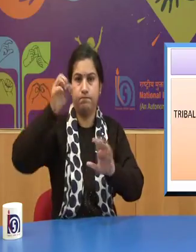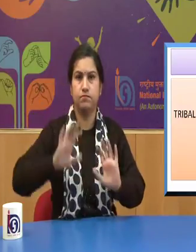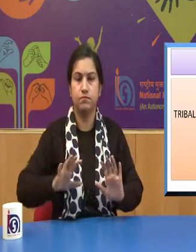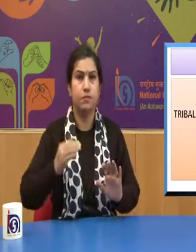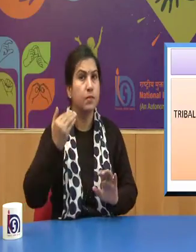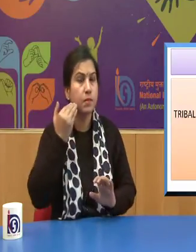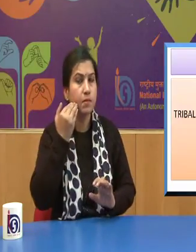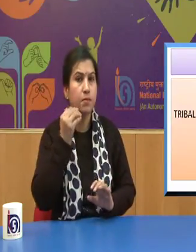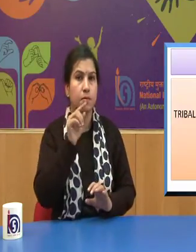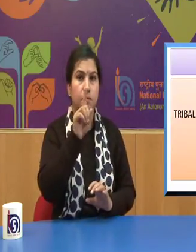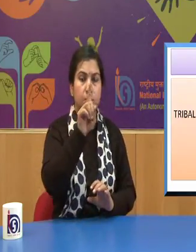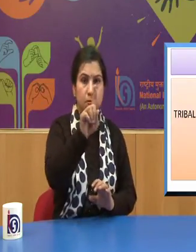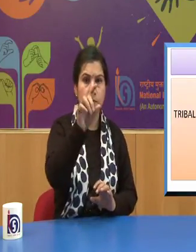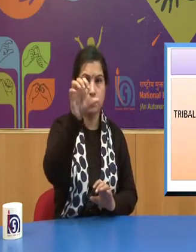the 19th century.